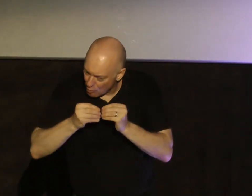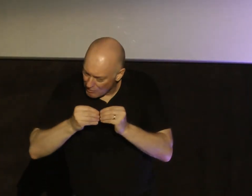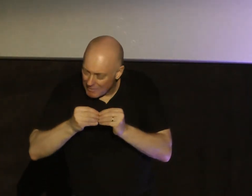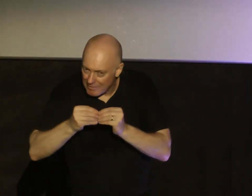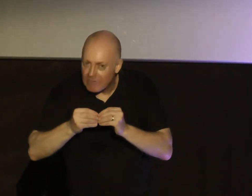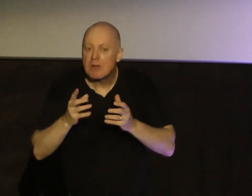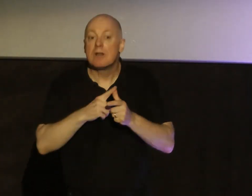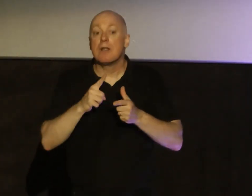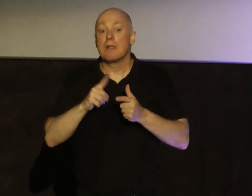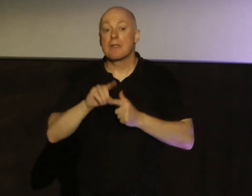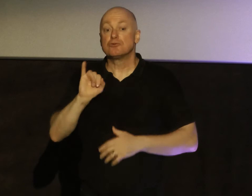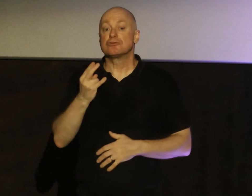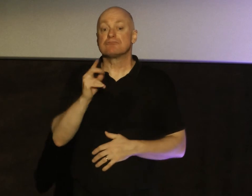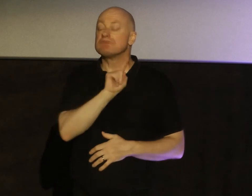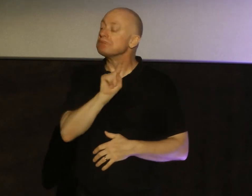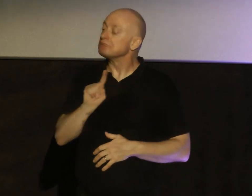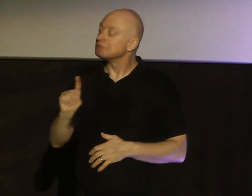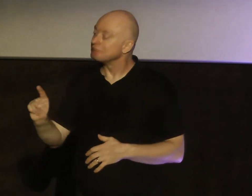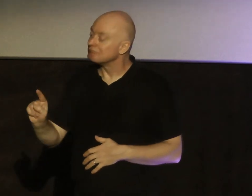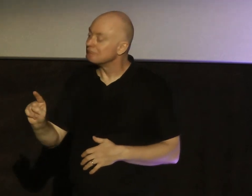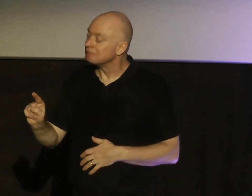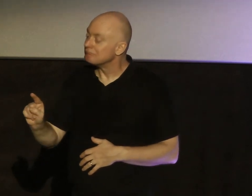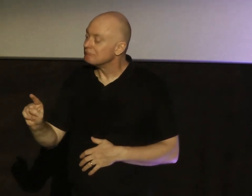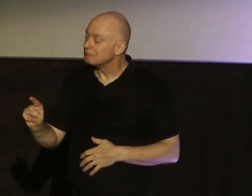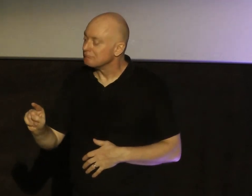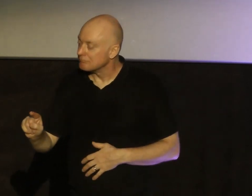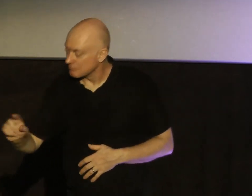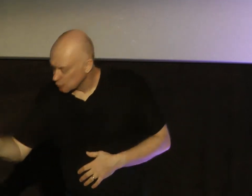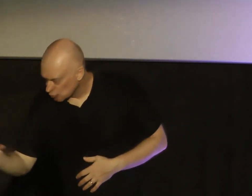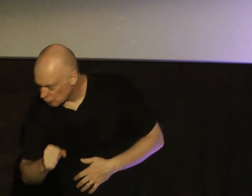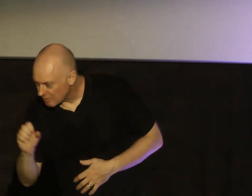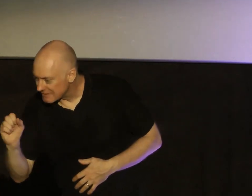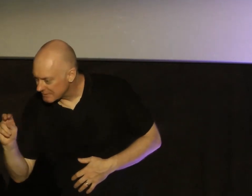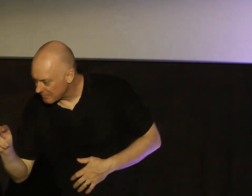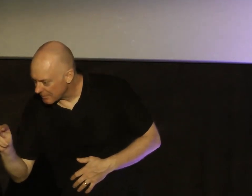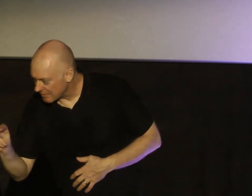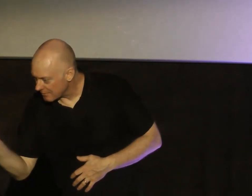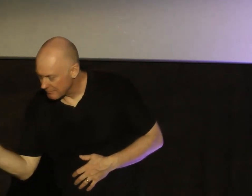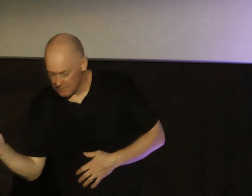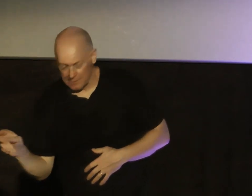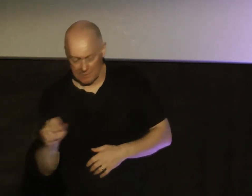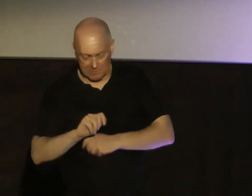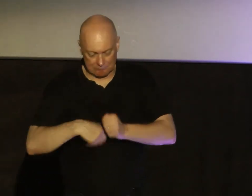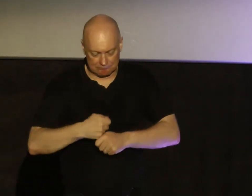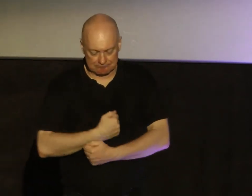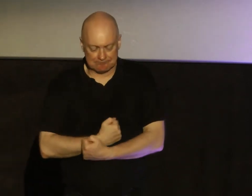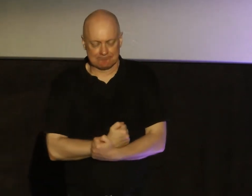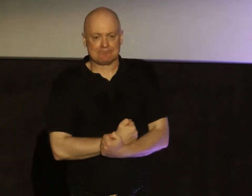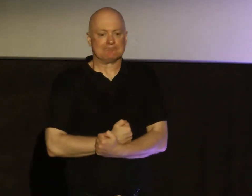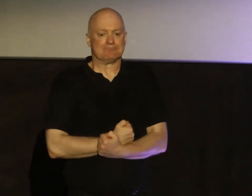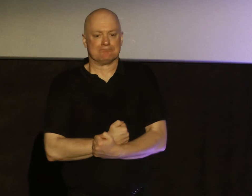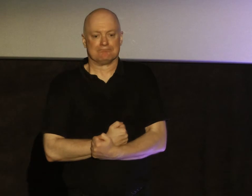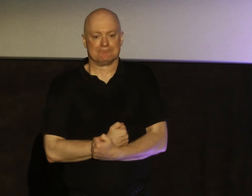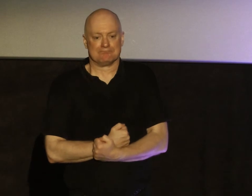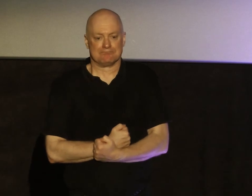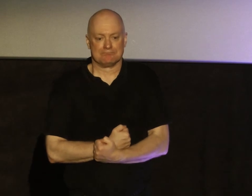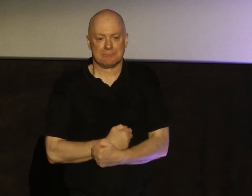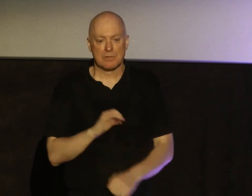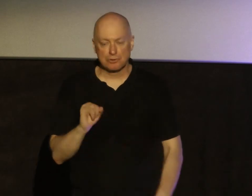them and spoke to them, and he took Simeon from them and bound him before their eyes." Joseph needs to know if there's true love in